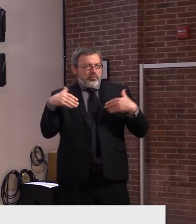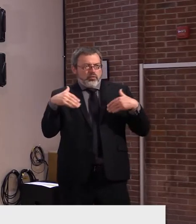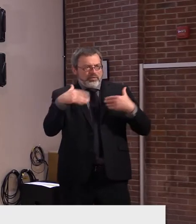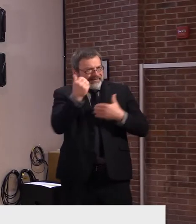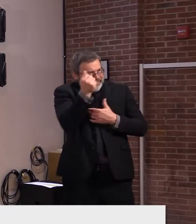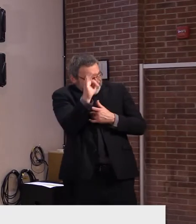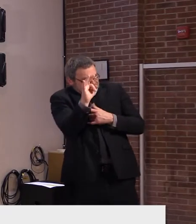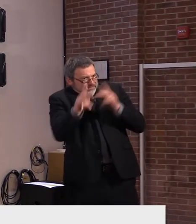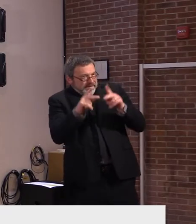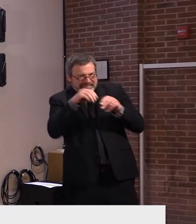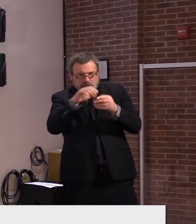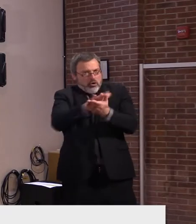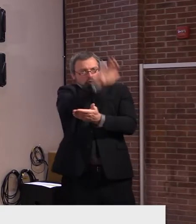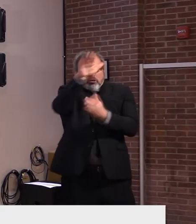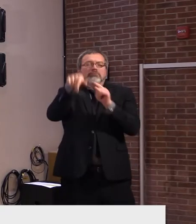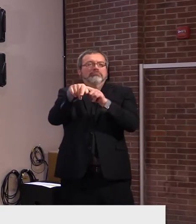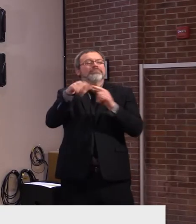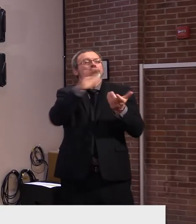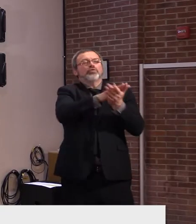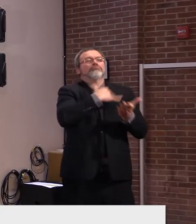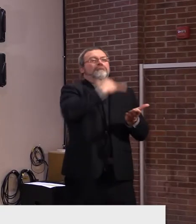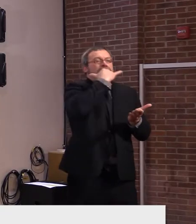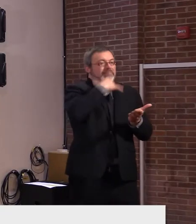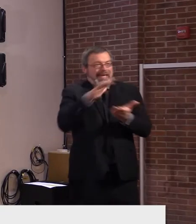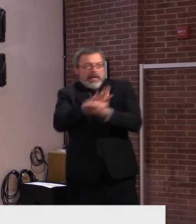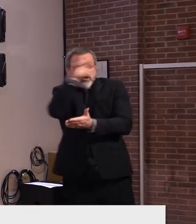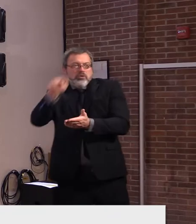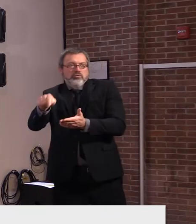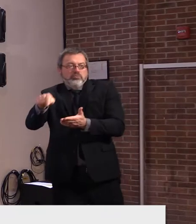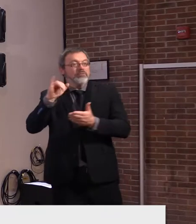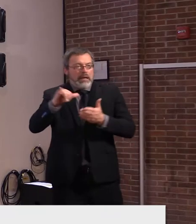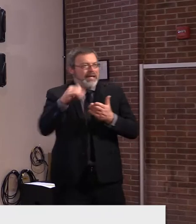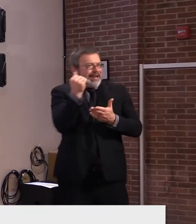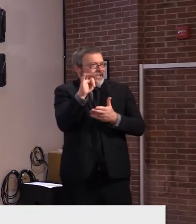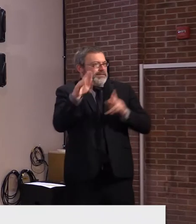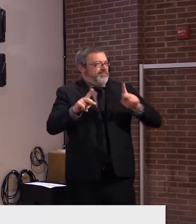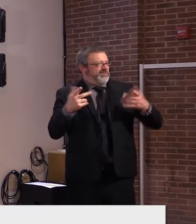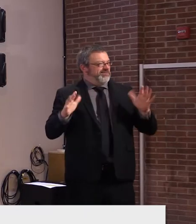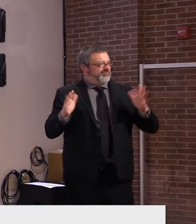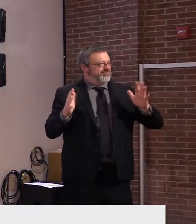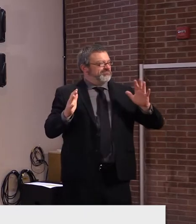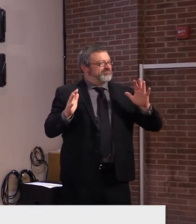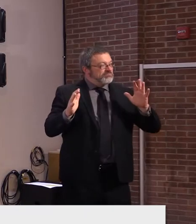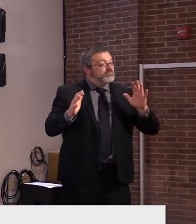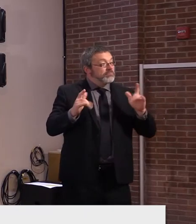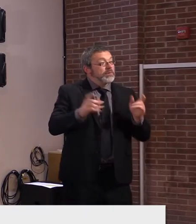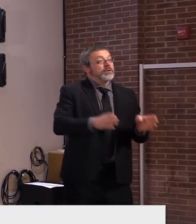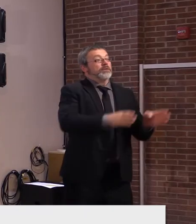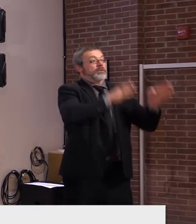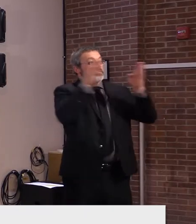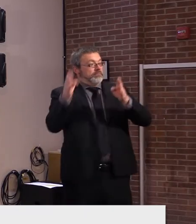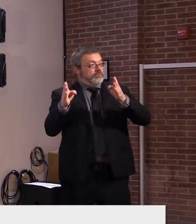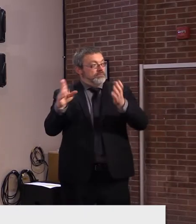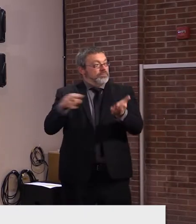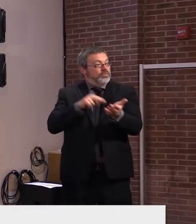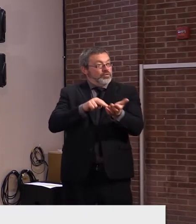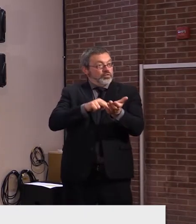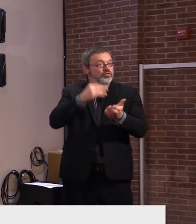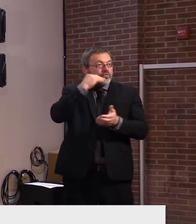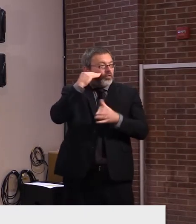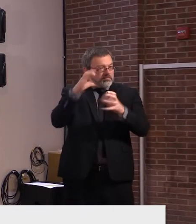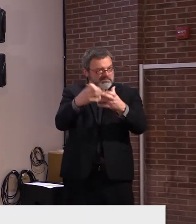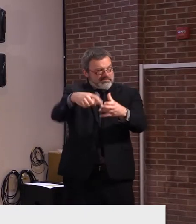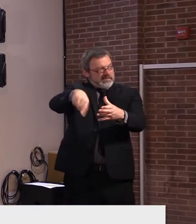now have 8 facilities that are reporting an active outbreak, down from last week. And also the cases are down from that last week as